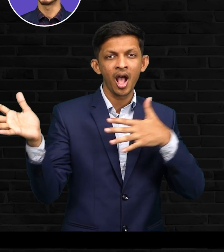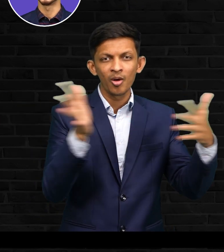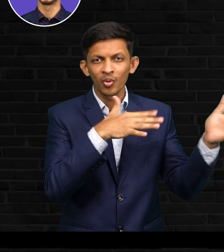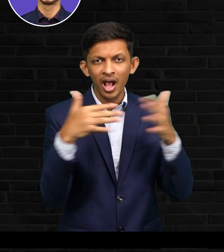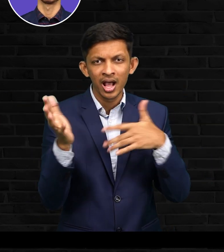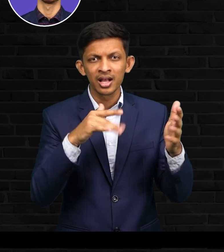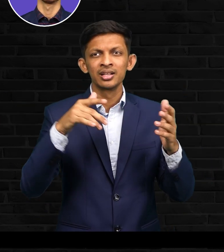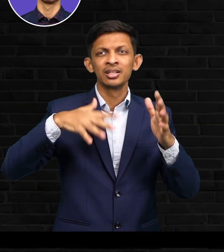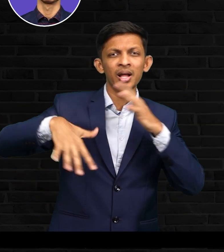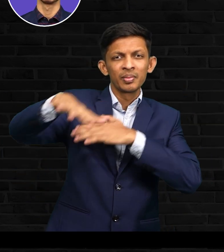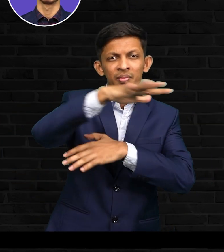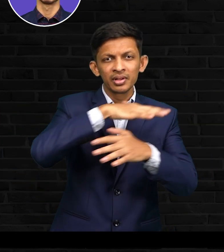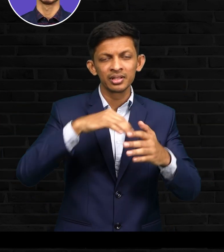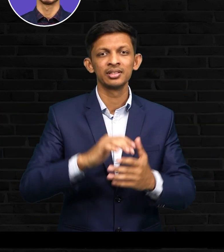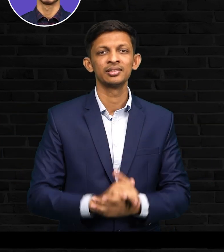stratosphere.